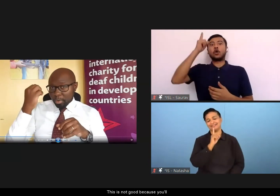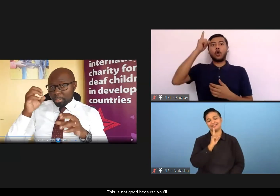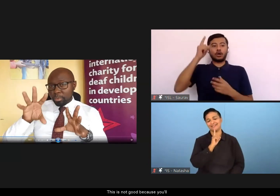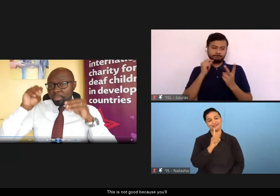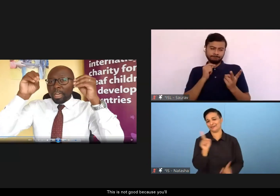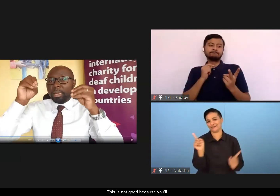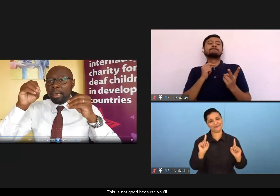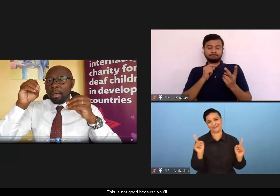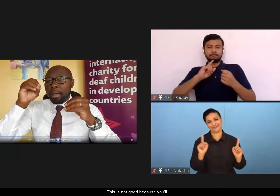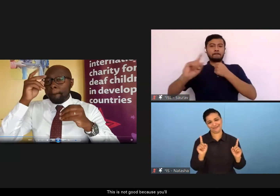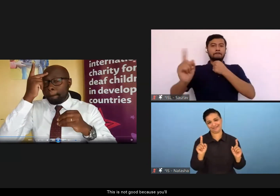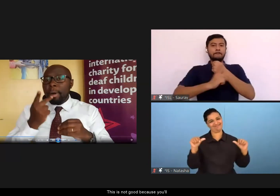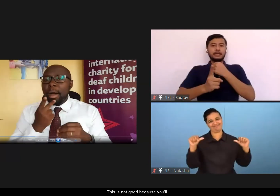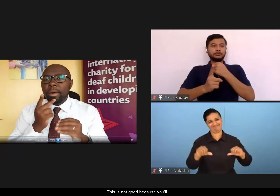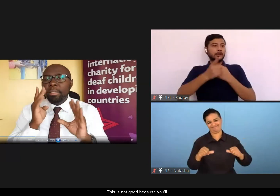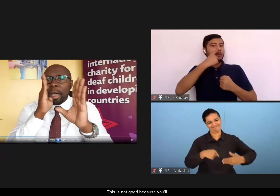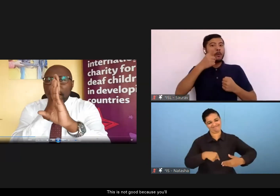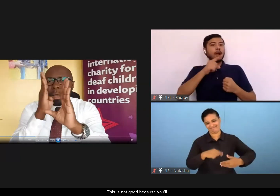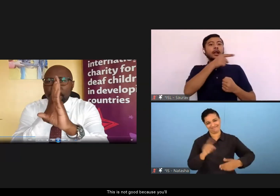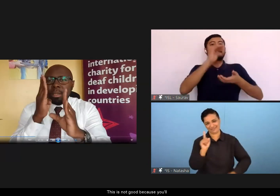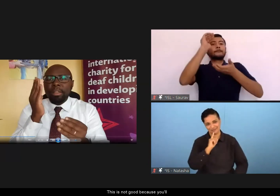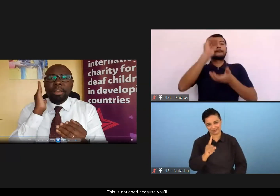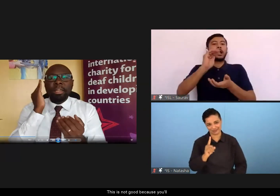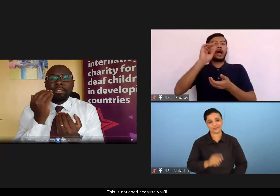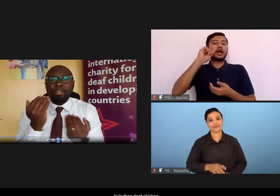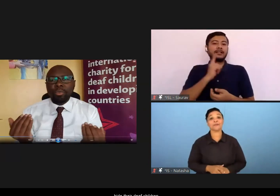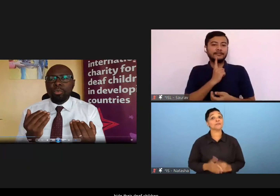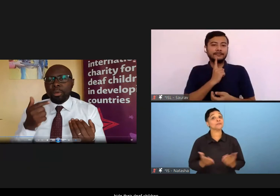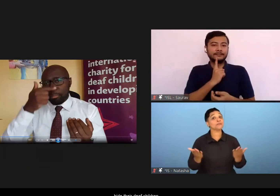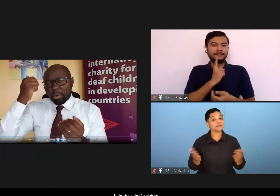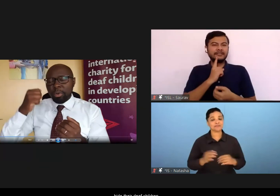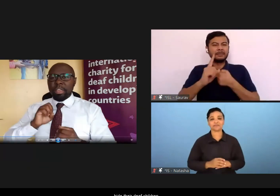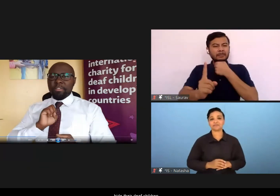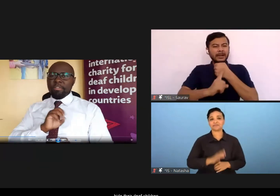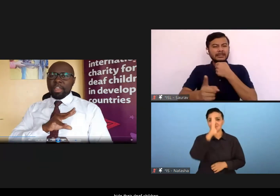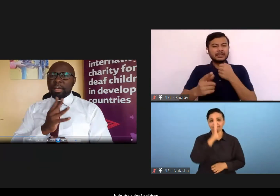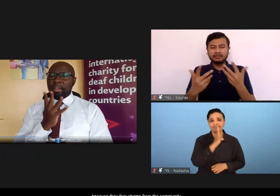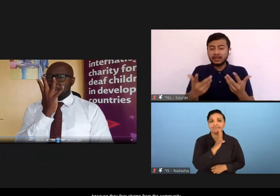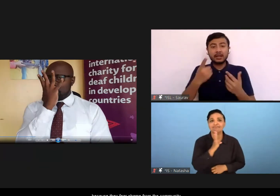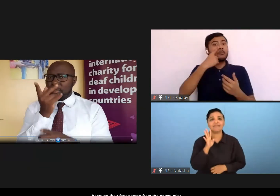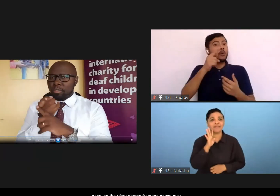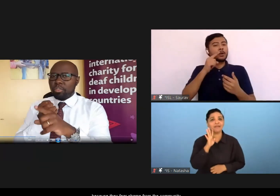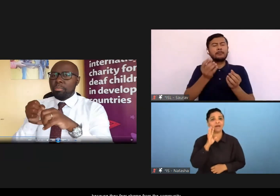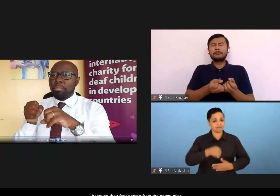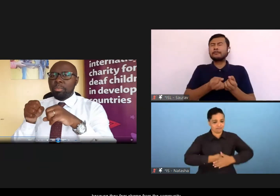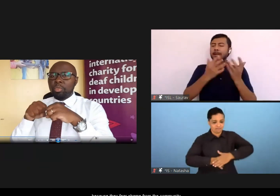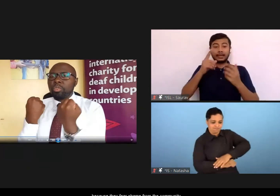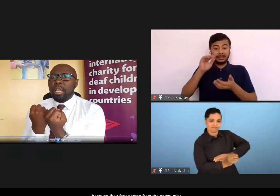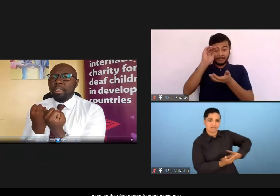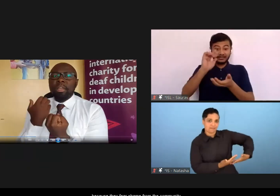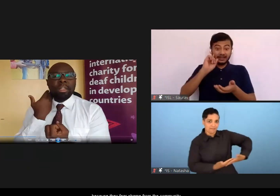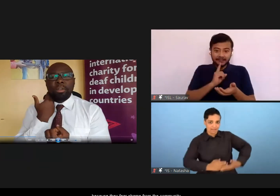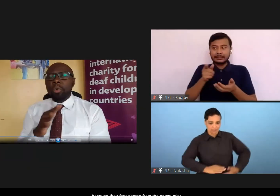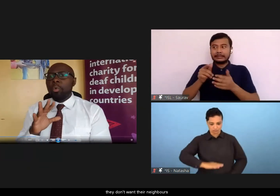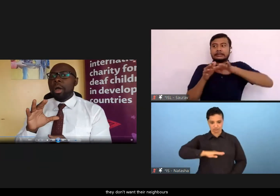This is not good because you'll find that parents will hide their children, their deaf children, because they